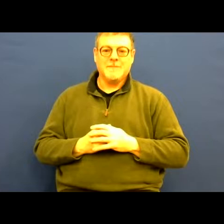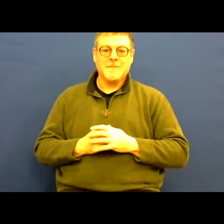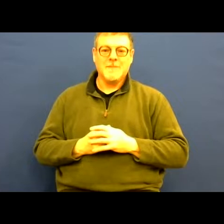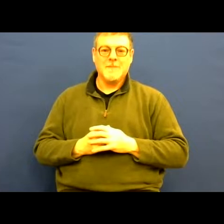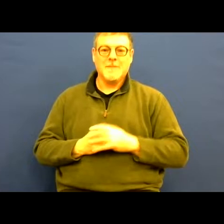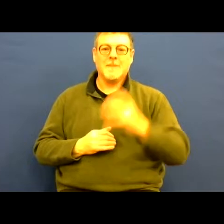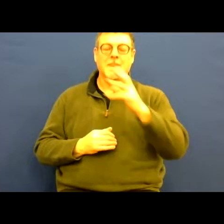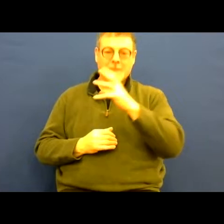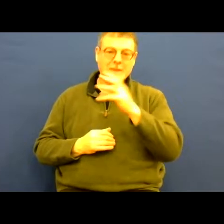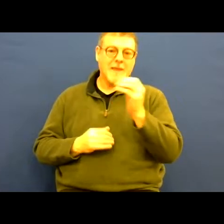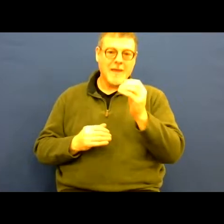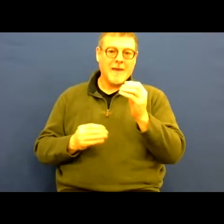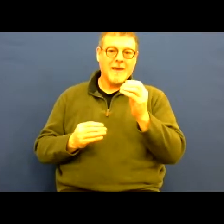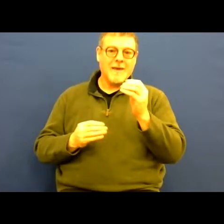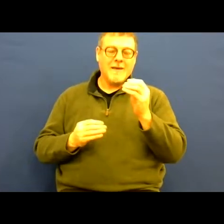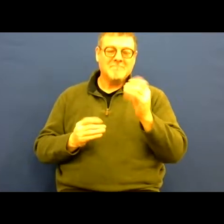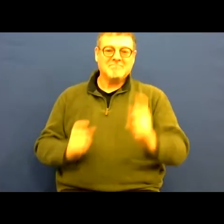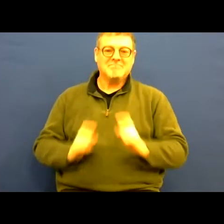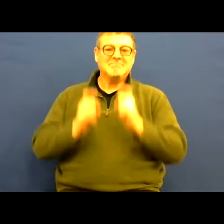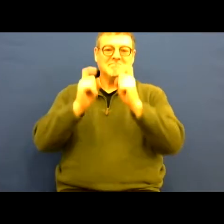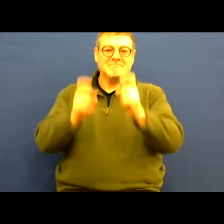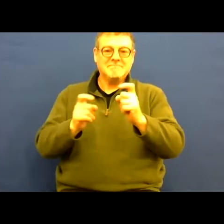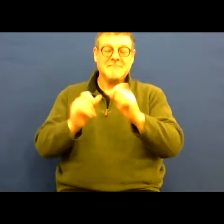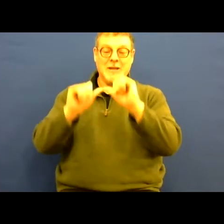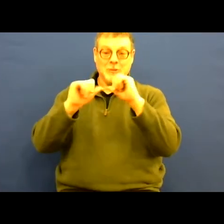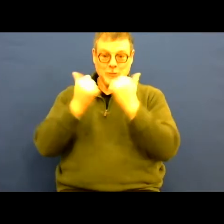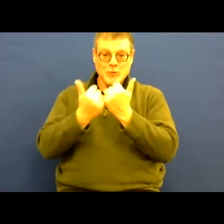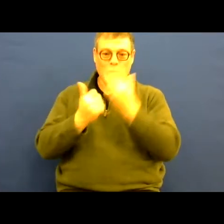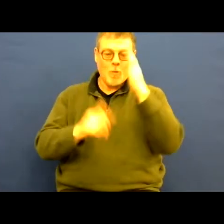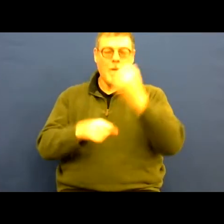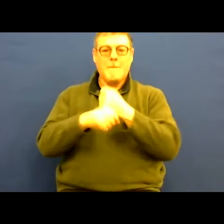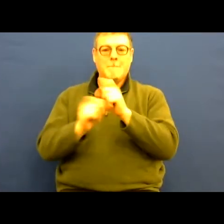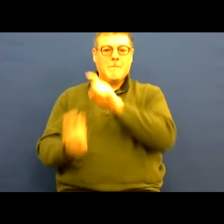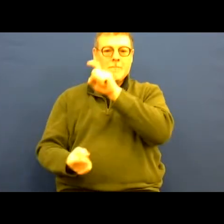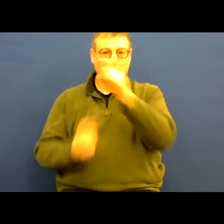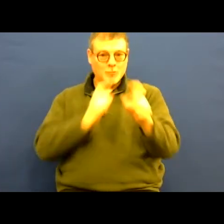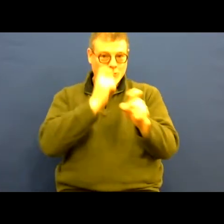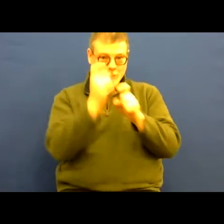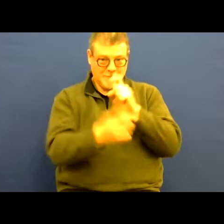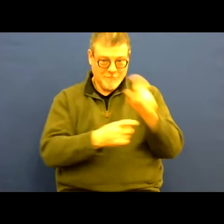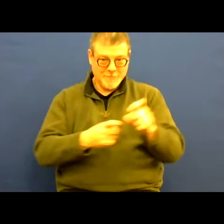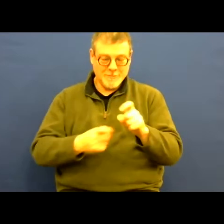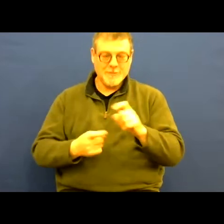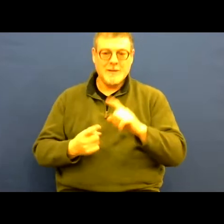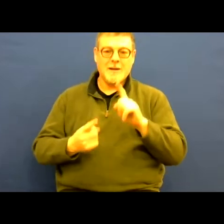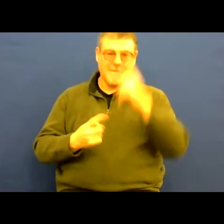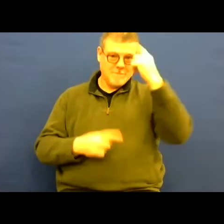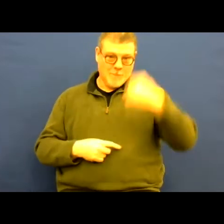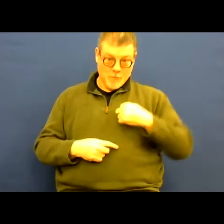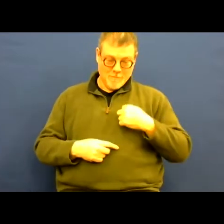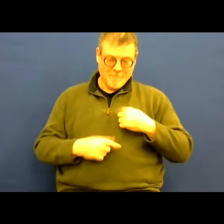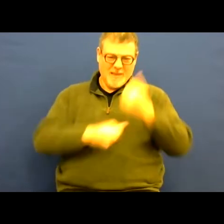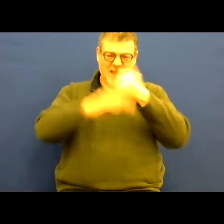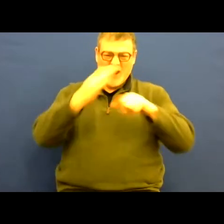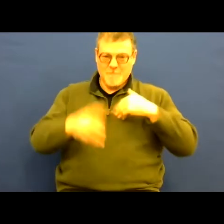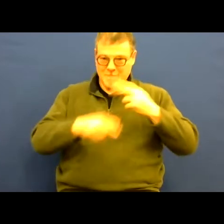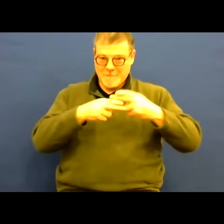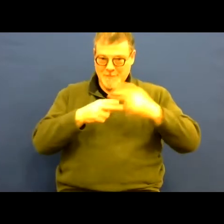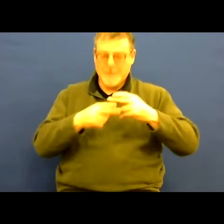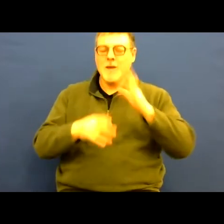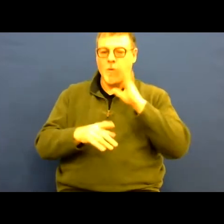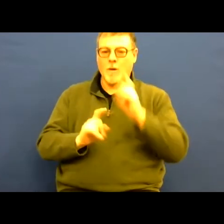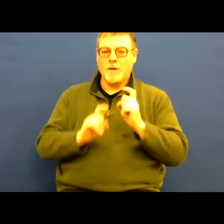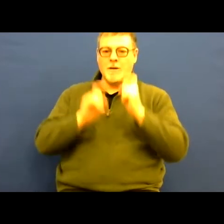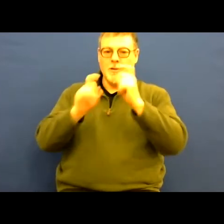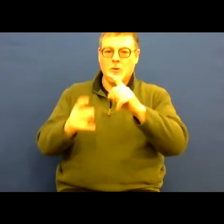they essentially presented the association is going to make a donation on my behalf. So I'm going to have them put that